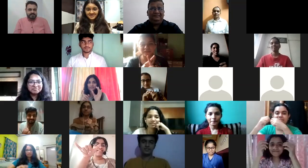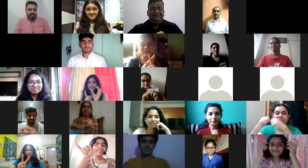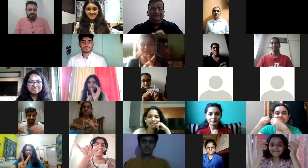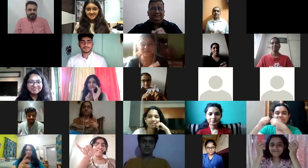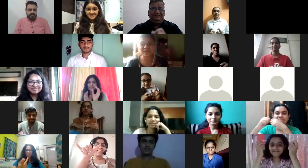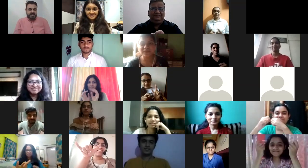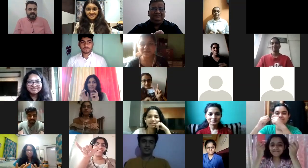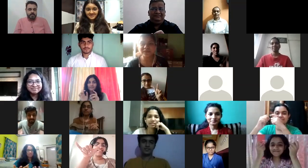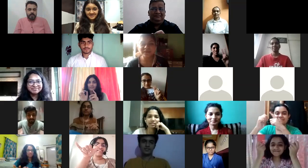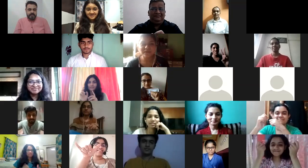Any guesses on Y?